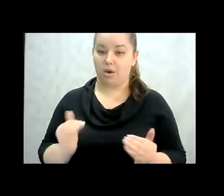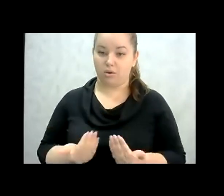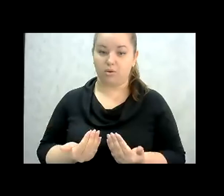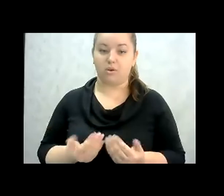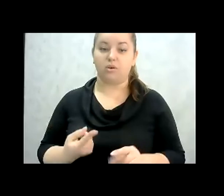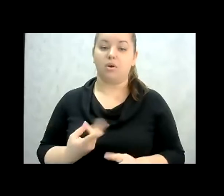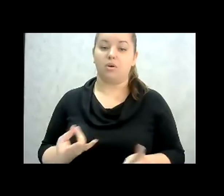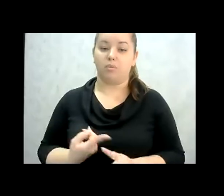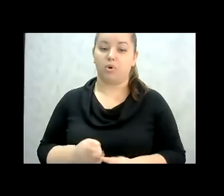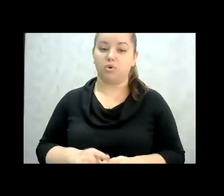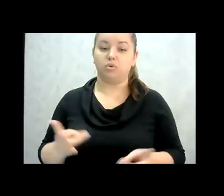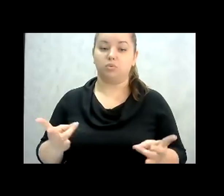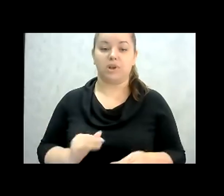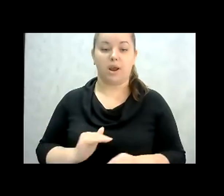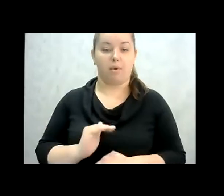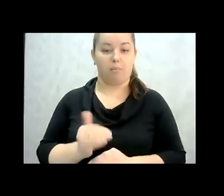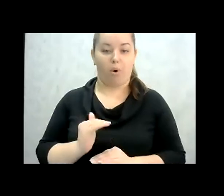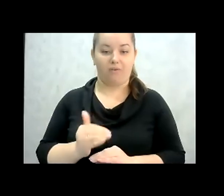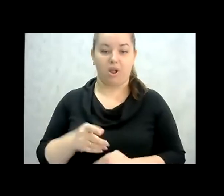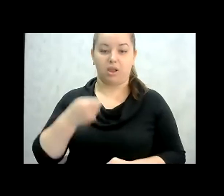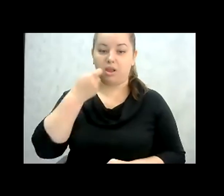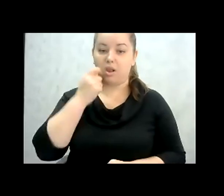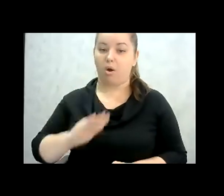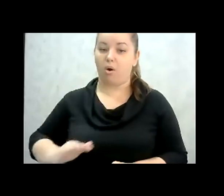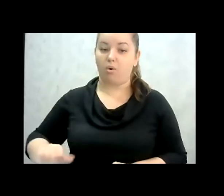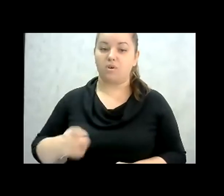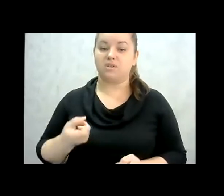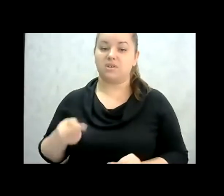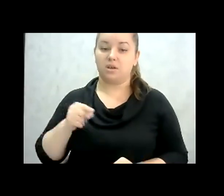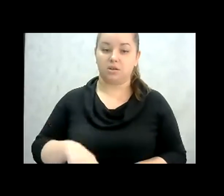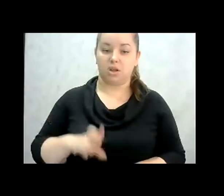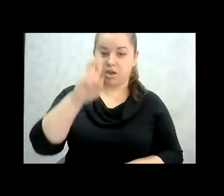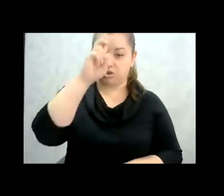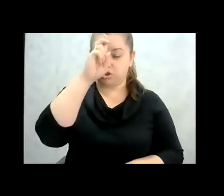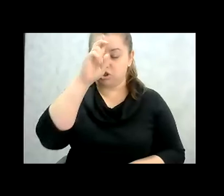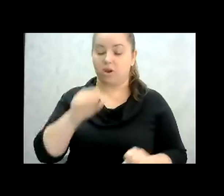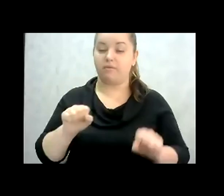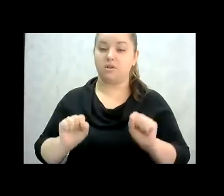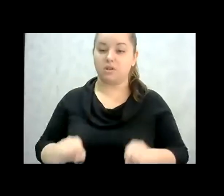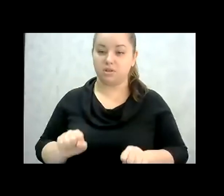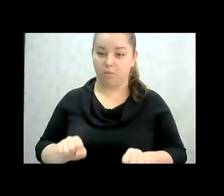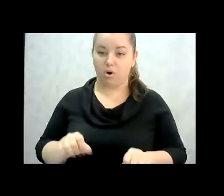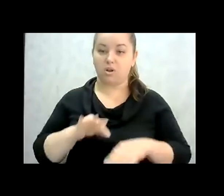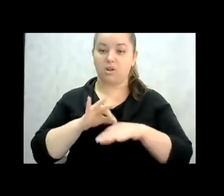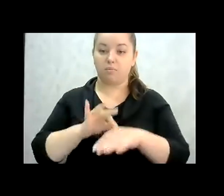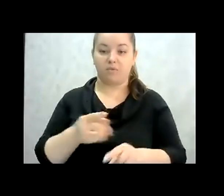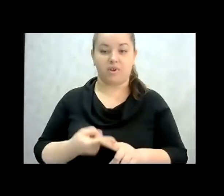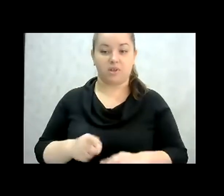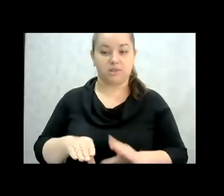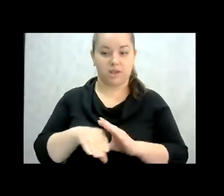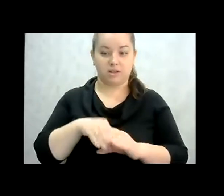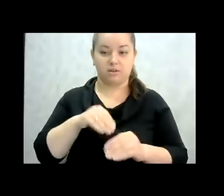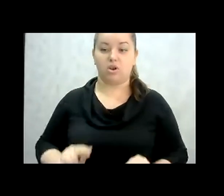elections, which were generally competitive, free and fair, under these difficult and highly